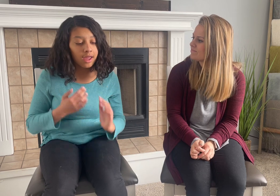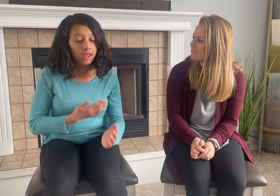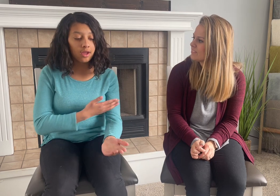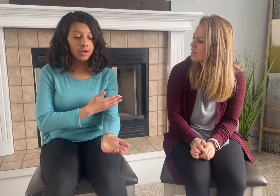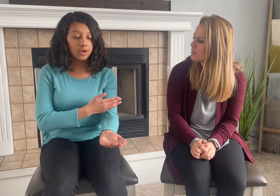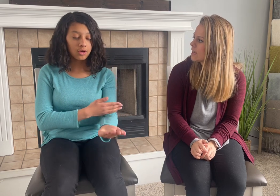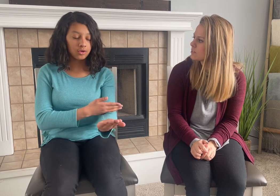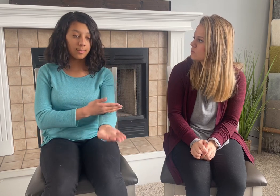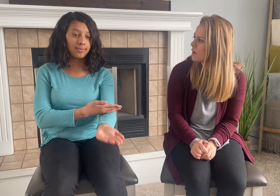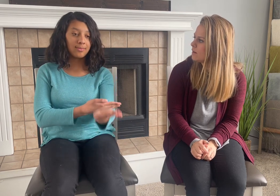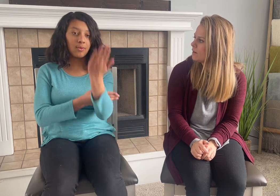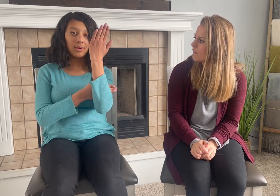Our next one